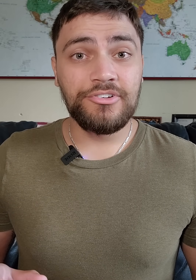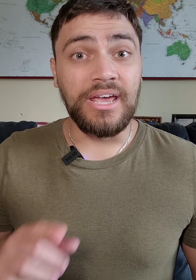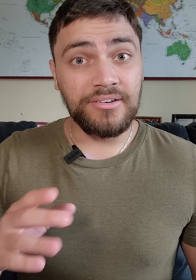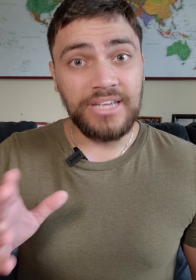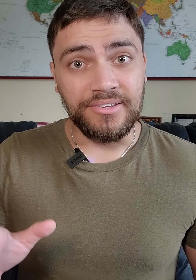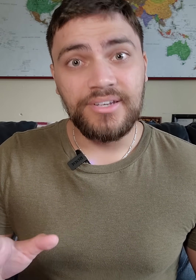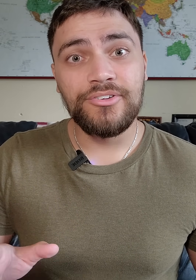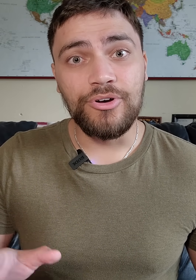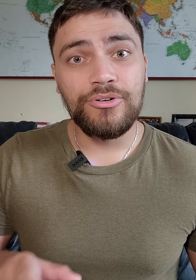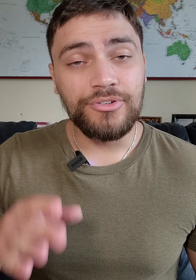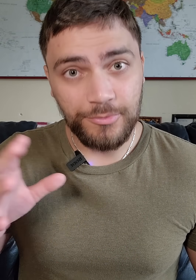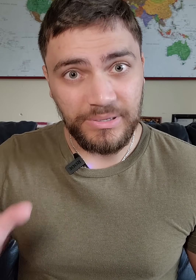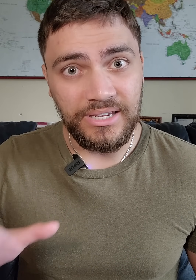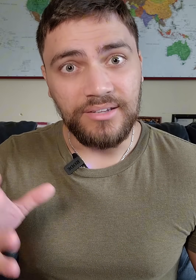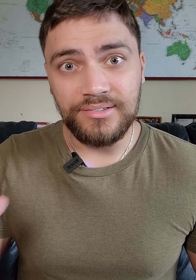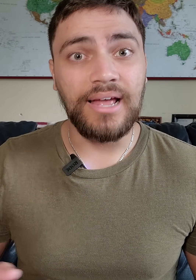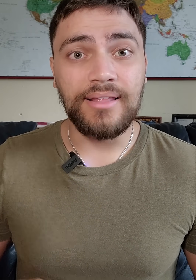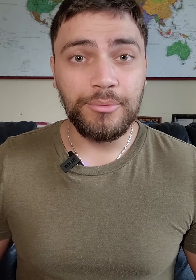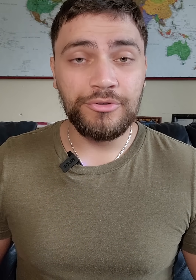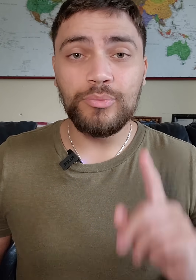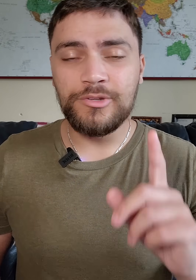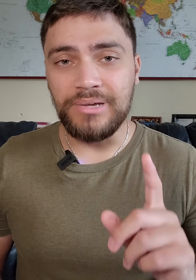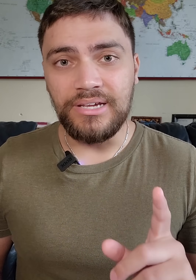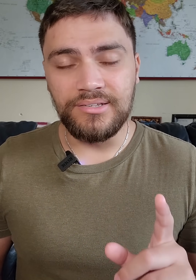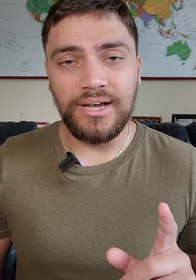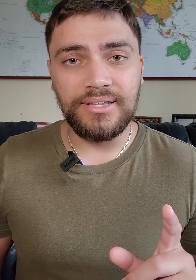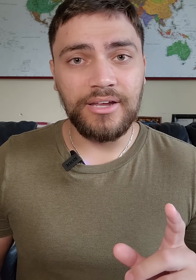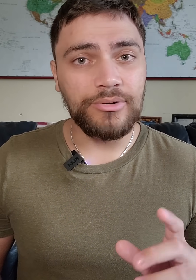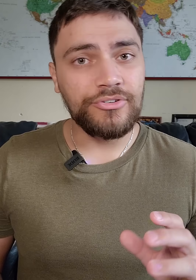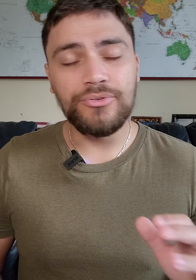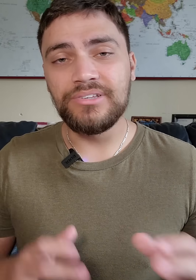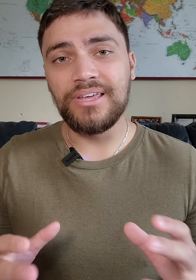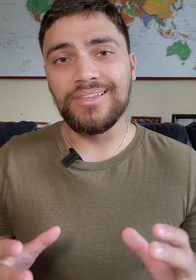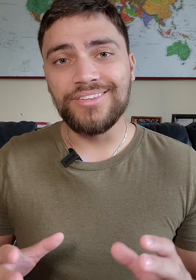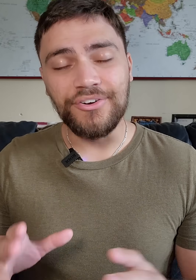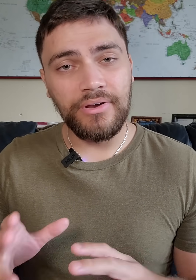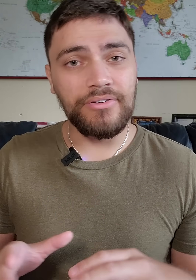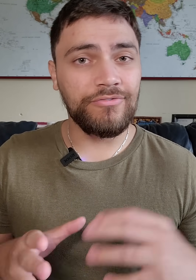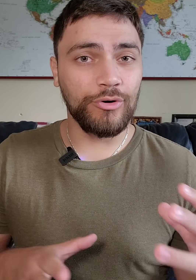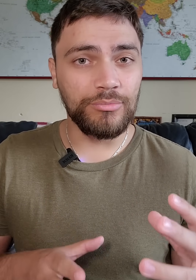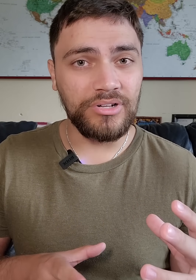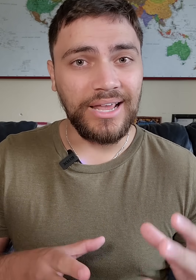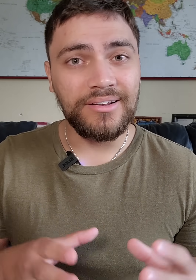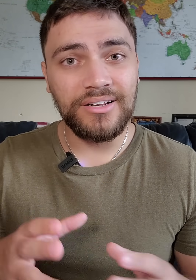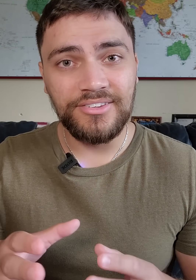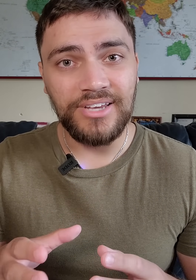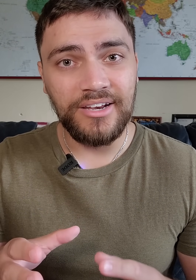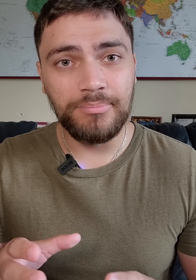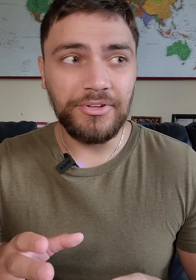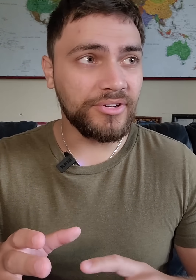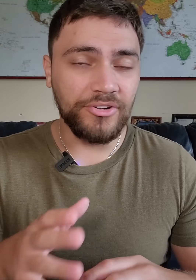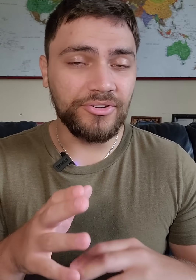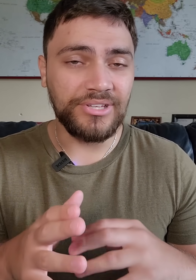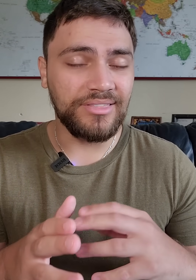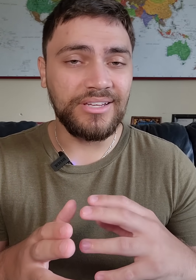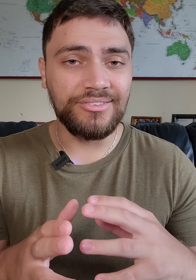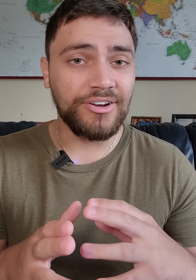and yes, it is called speaking sign language, when speaking sign language, you can say things that are very formal and enunciated, but you can also say things that are